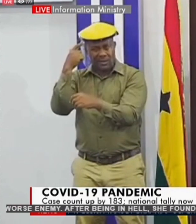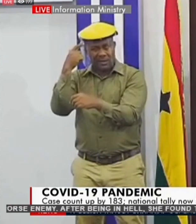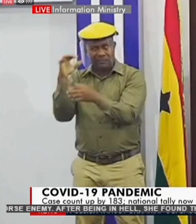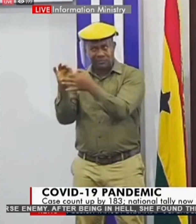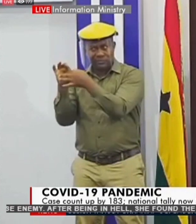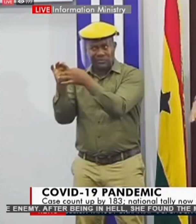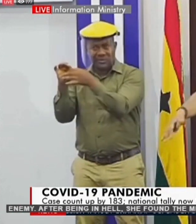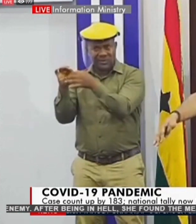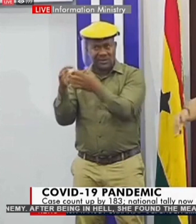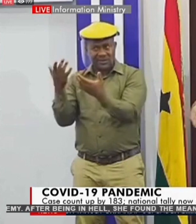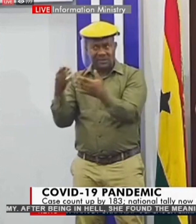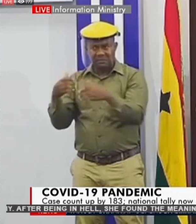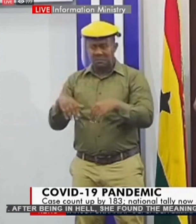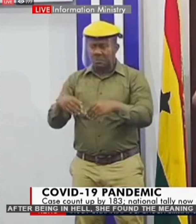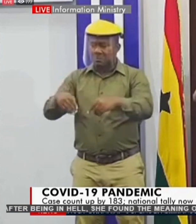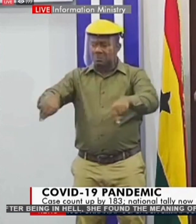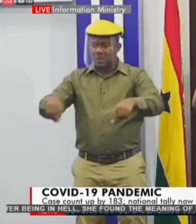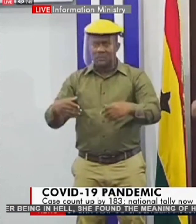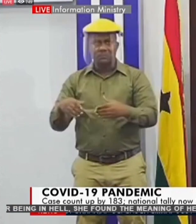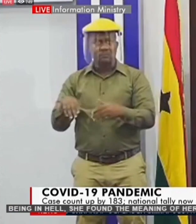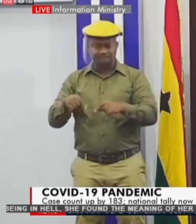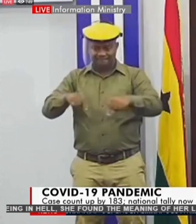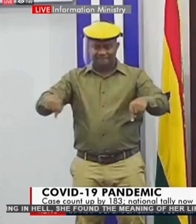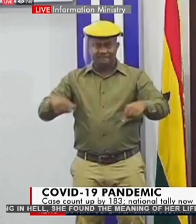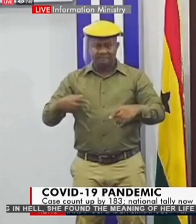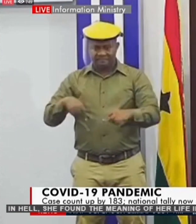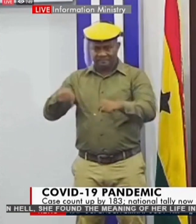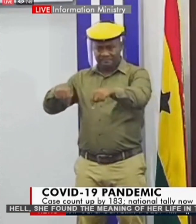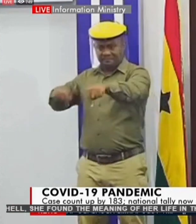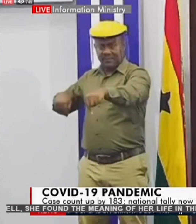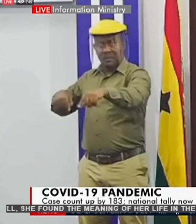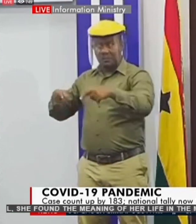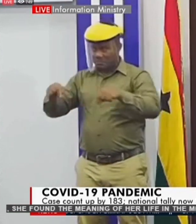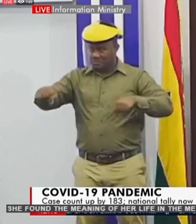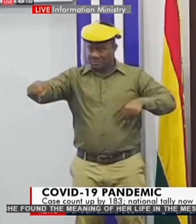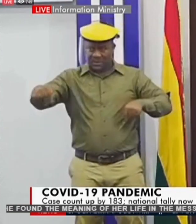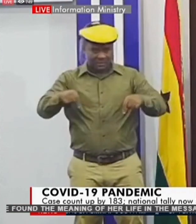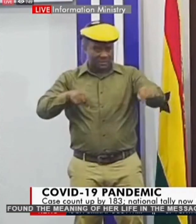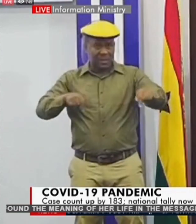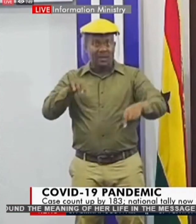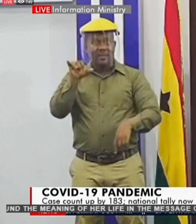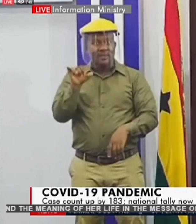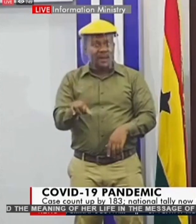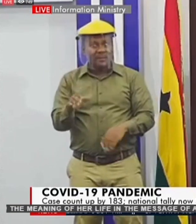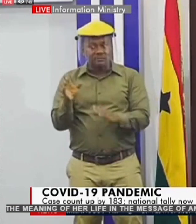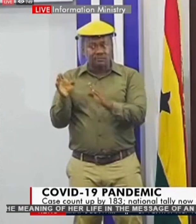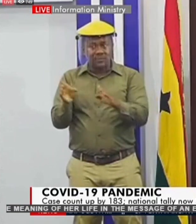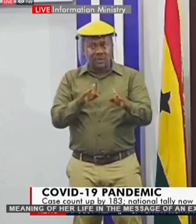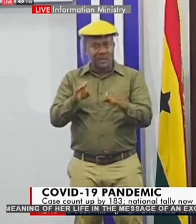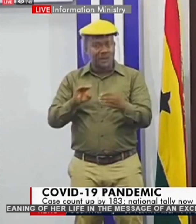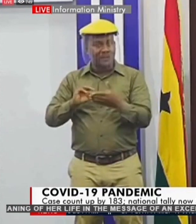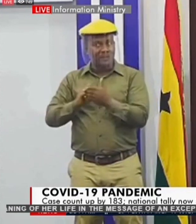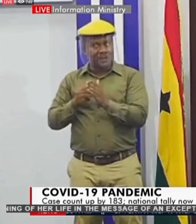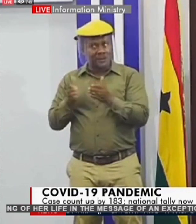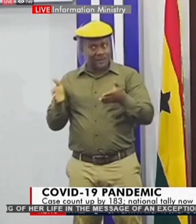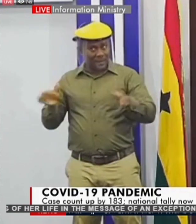compliant, with the markings on the floor and all the protocols now that they have put in place. They may become compliant, and